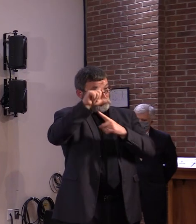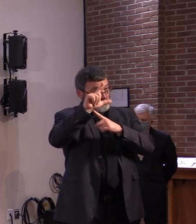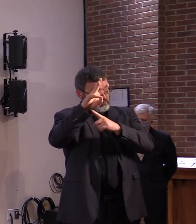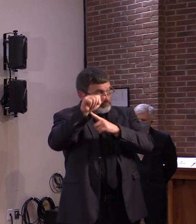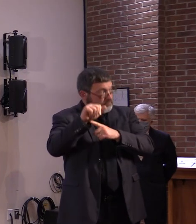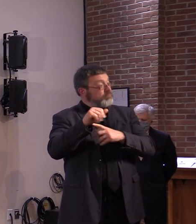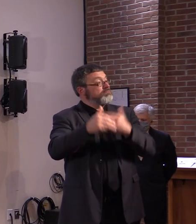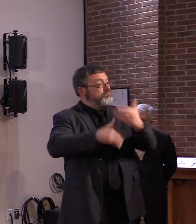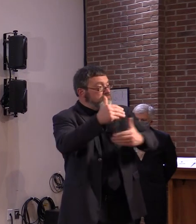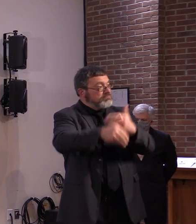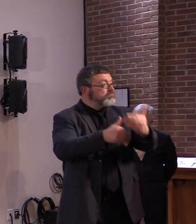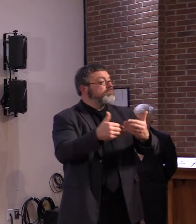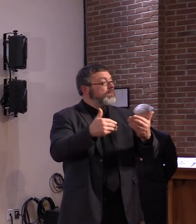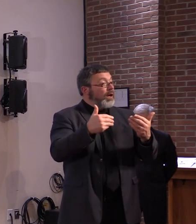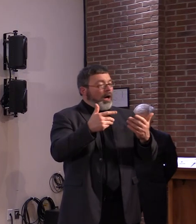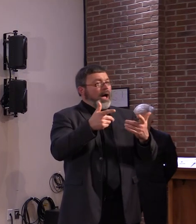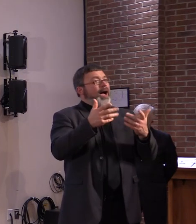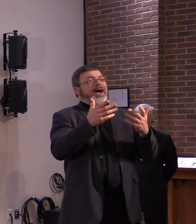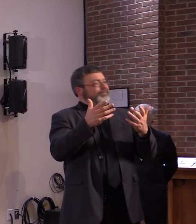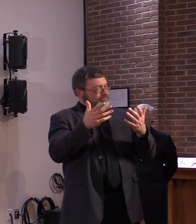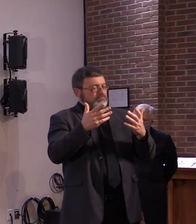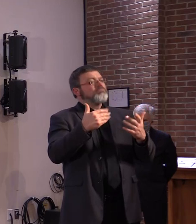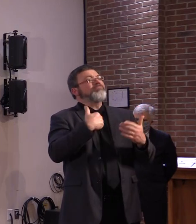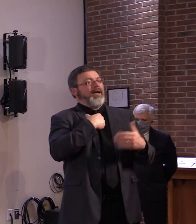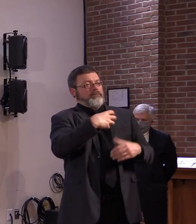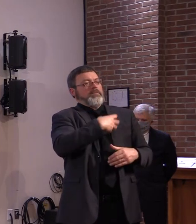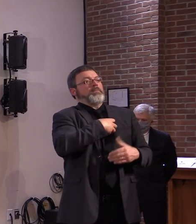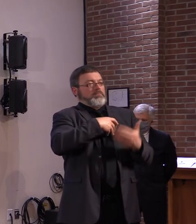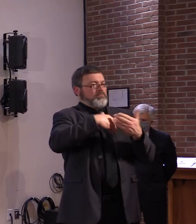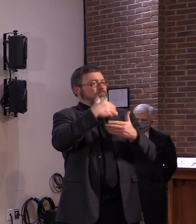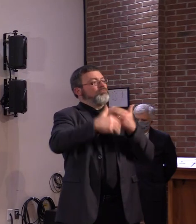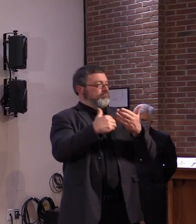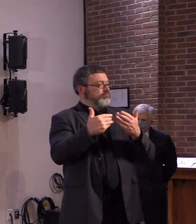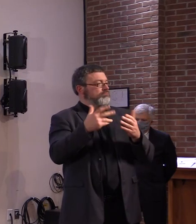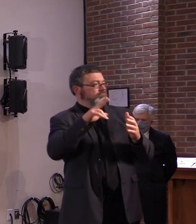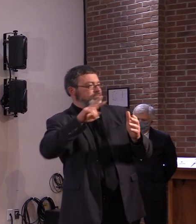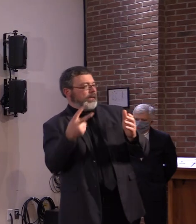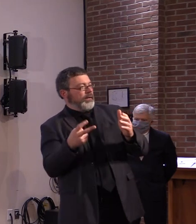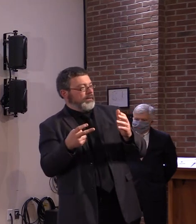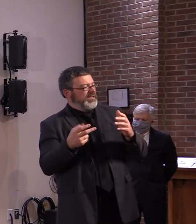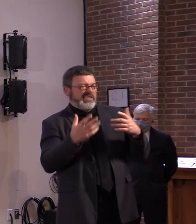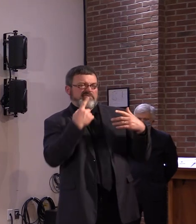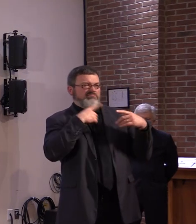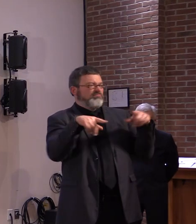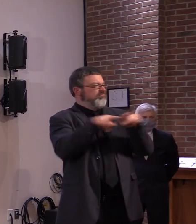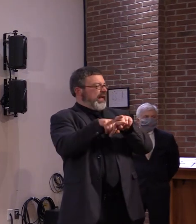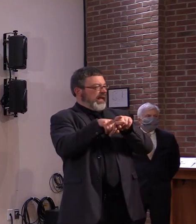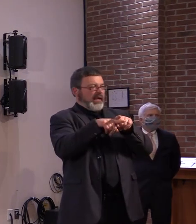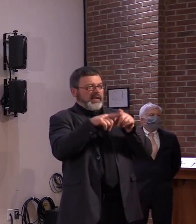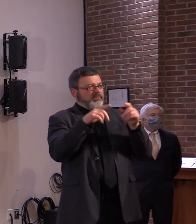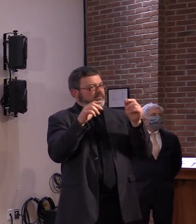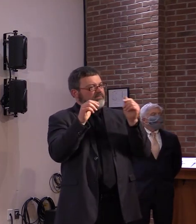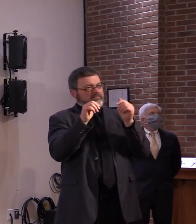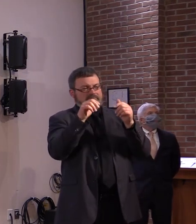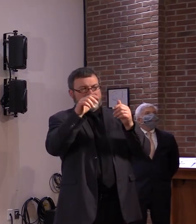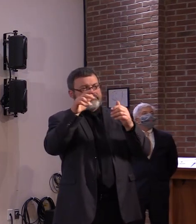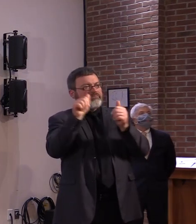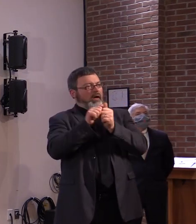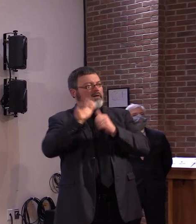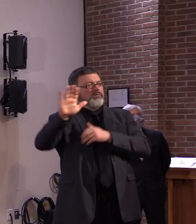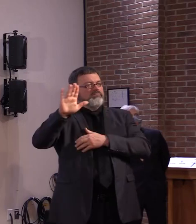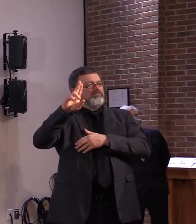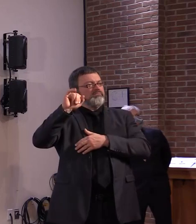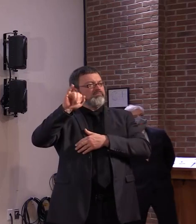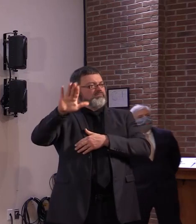and it's the same appeal process as anyone in traditional UI or PUA would have in terms